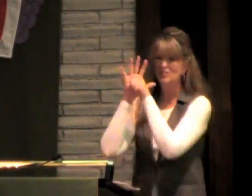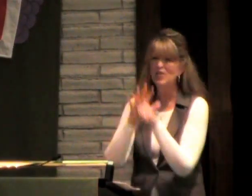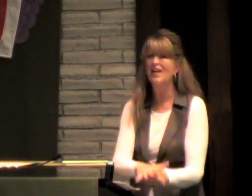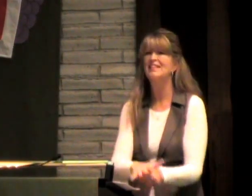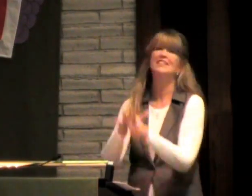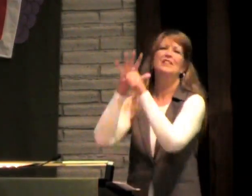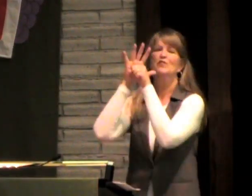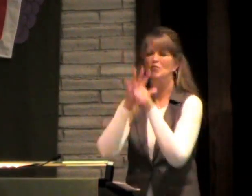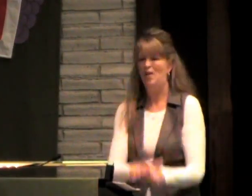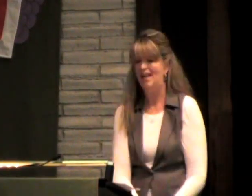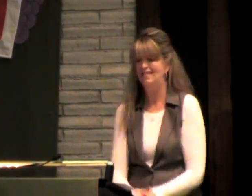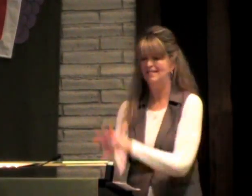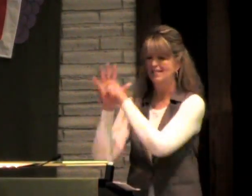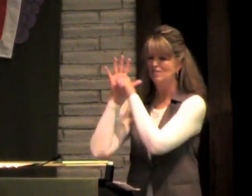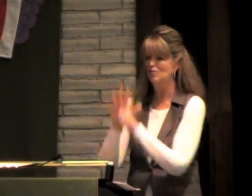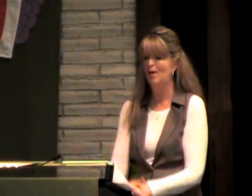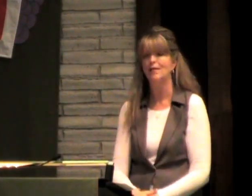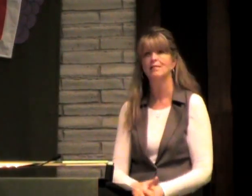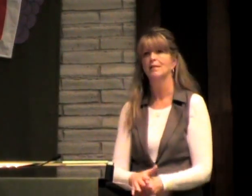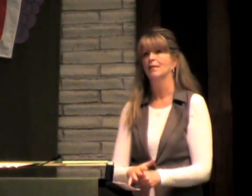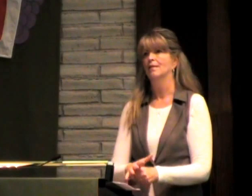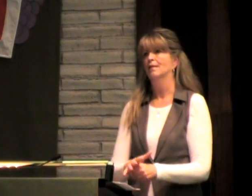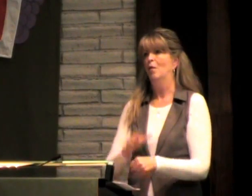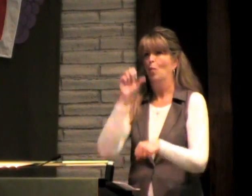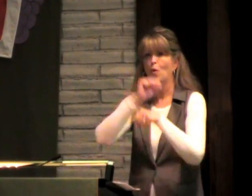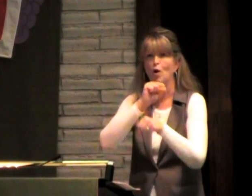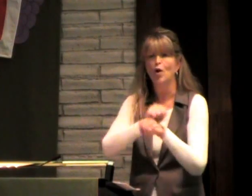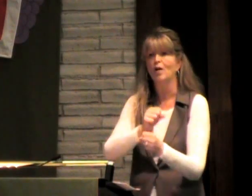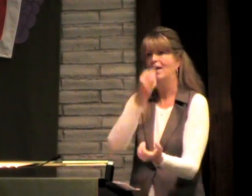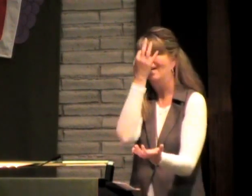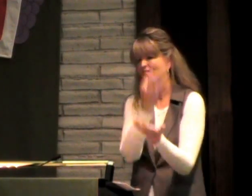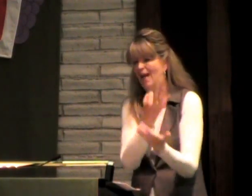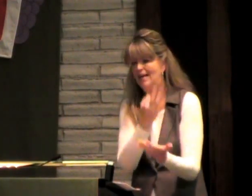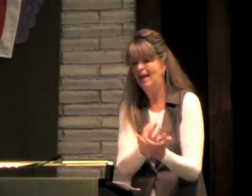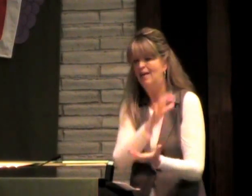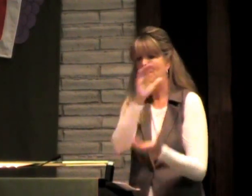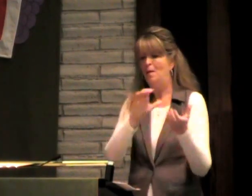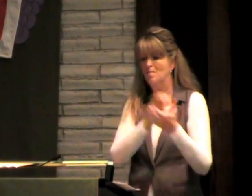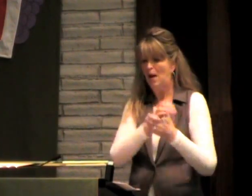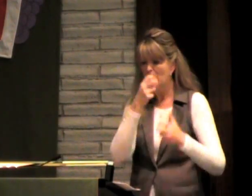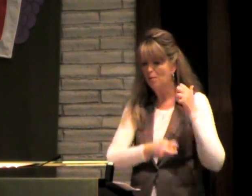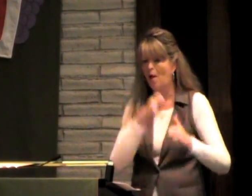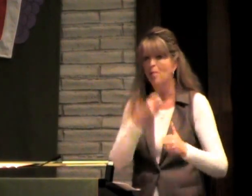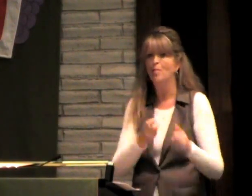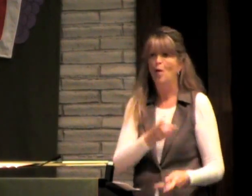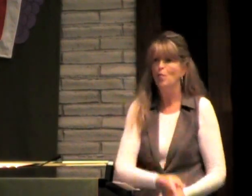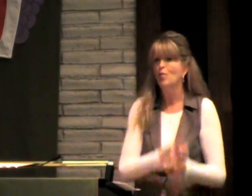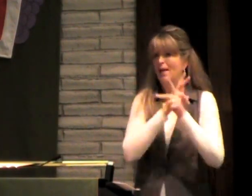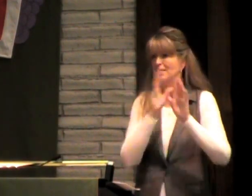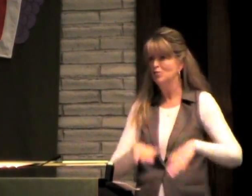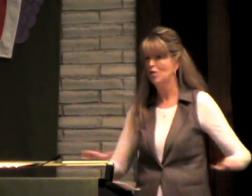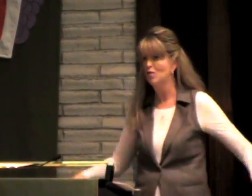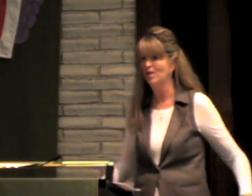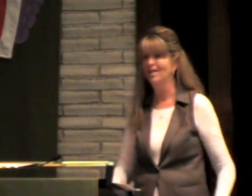not an easy matter. We are bombarded with stress at work, with finances, with our marriage